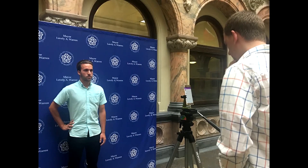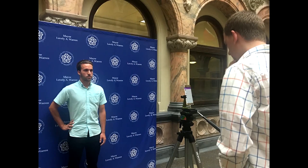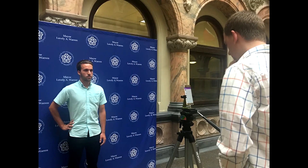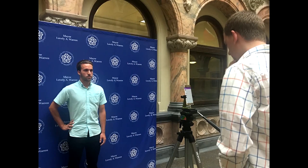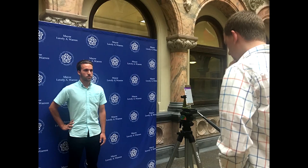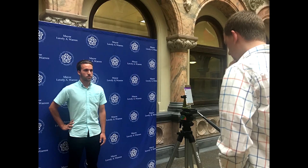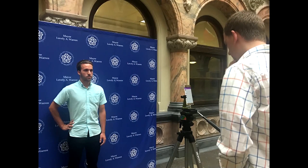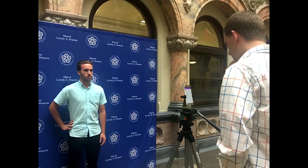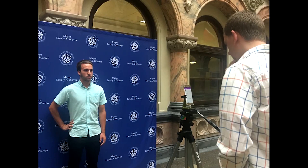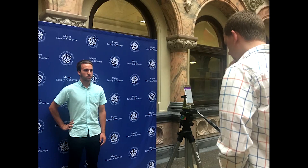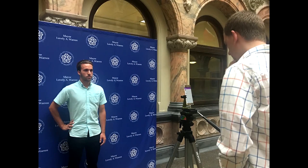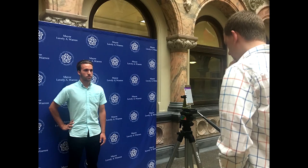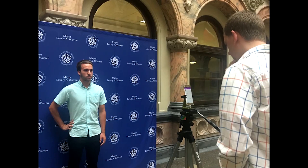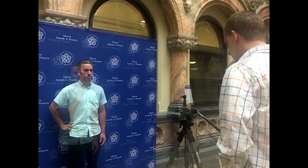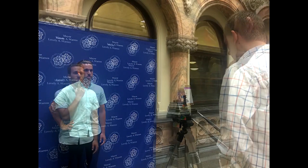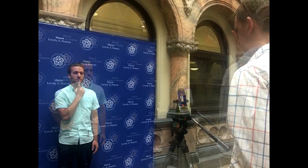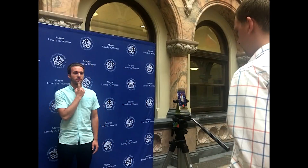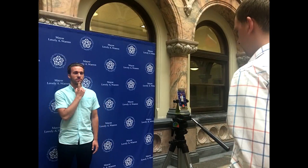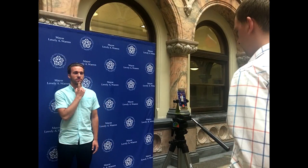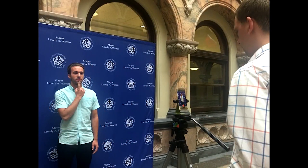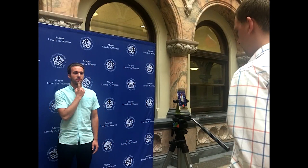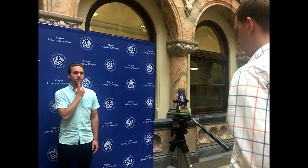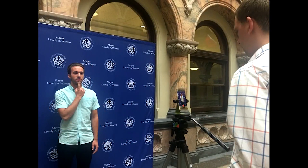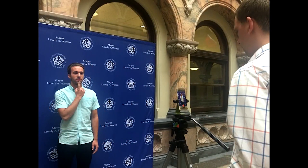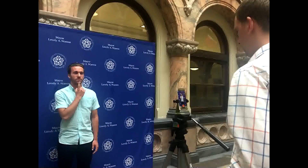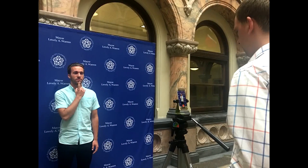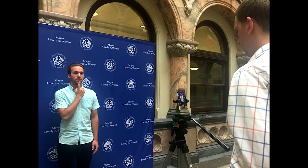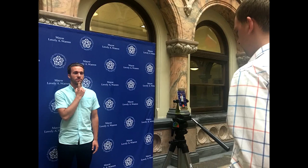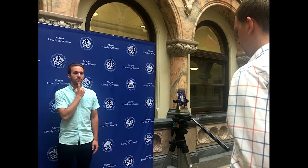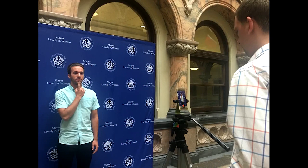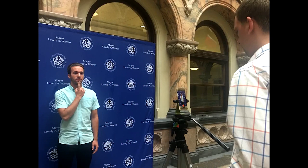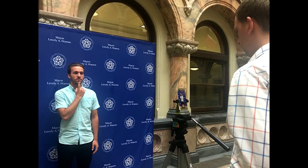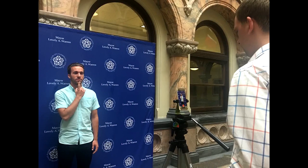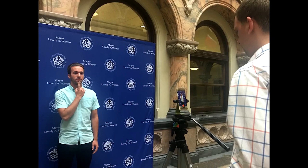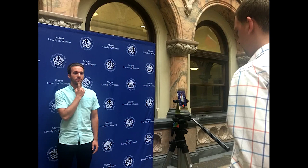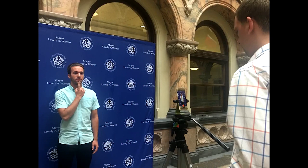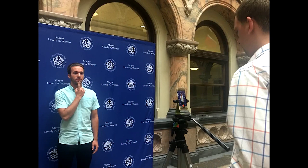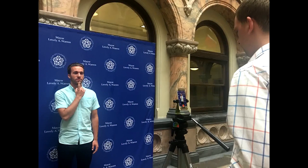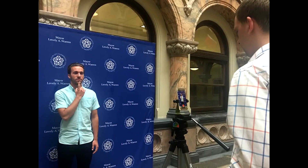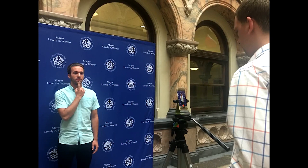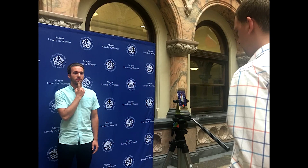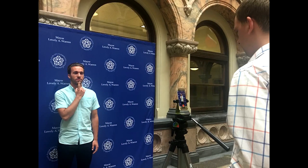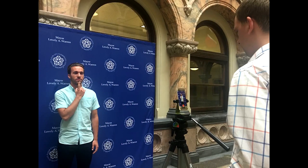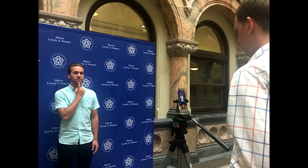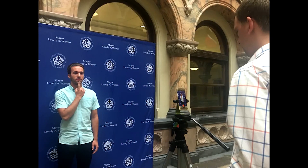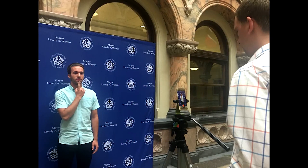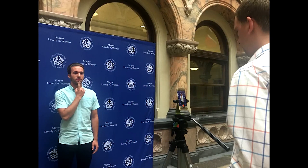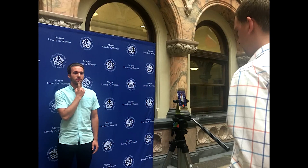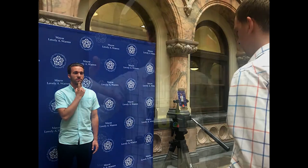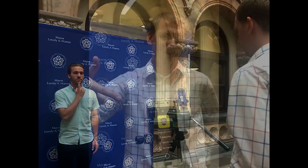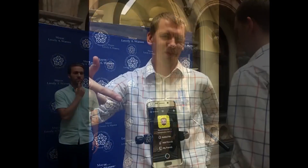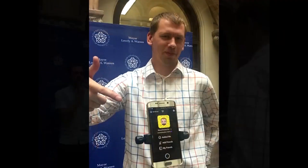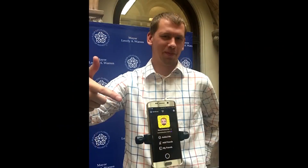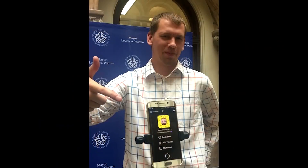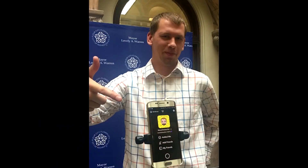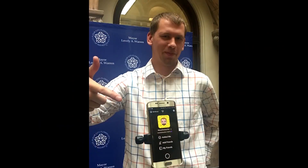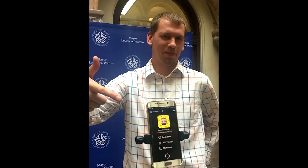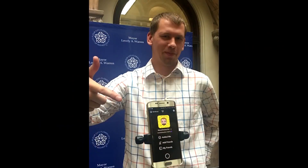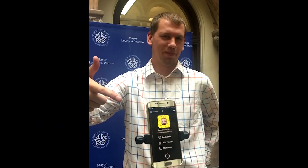create change, you have to educate. And so I found that Snapchat's a great way to educate a lot of people on a platform that deletes my